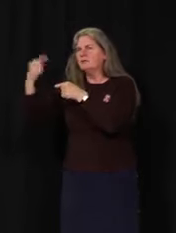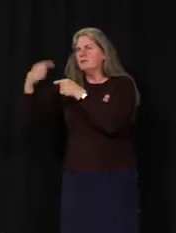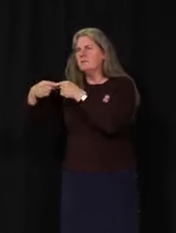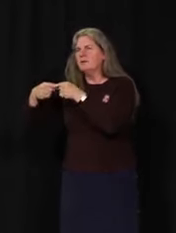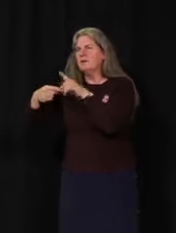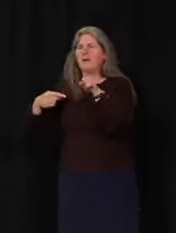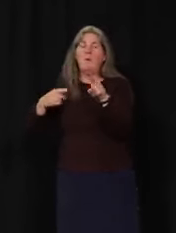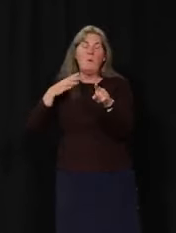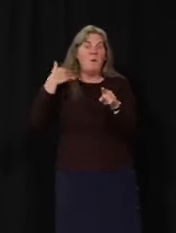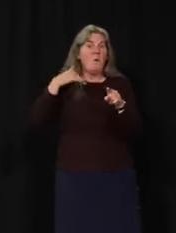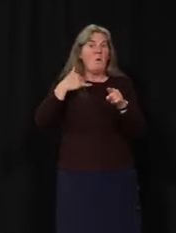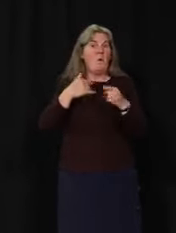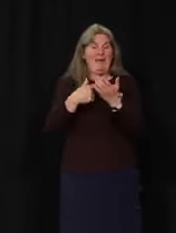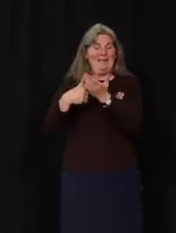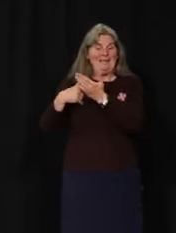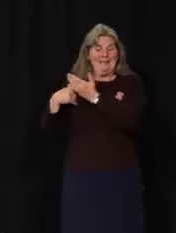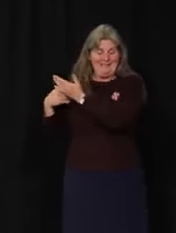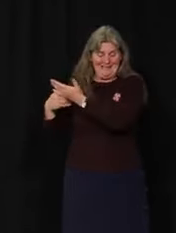conversation, you can imagine, is